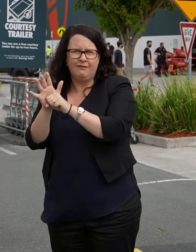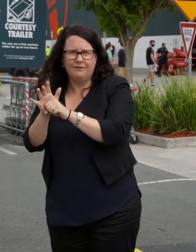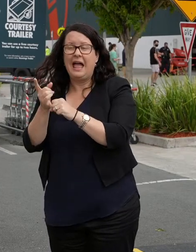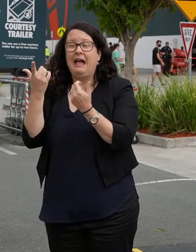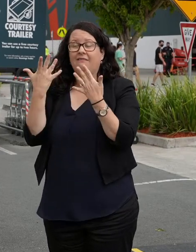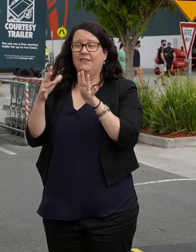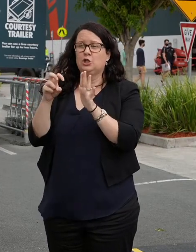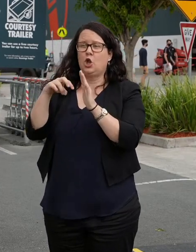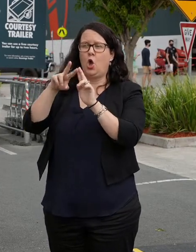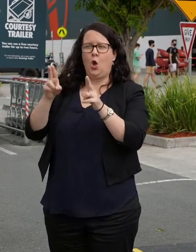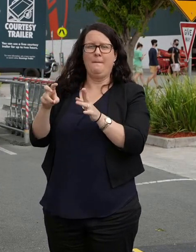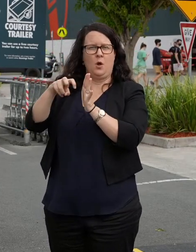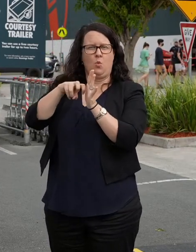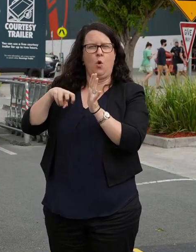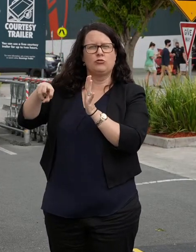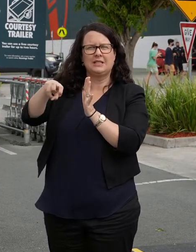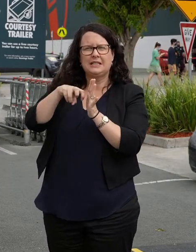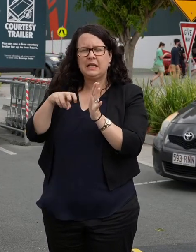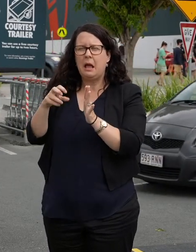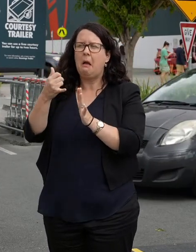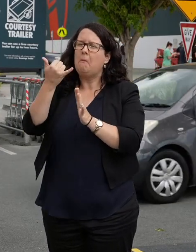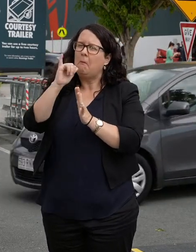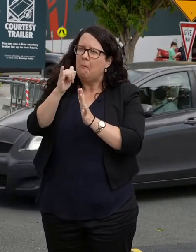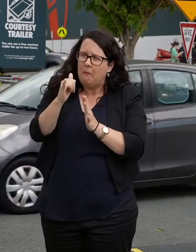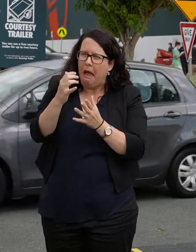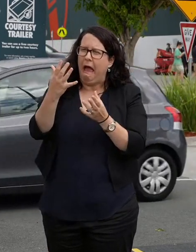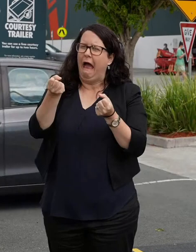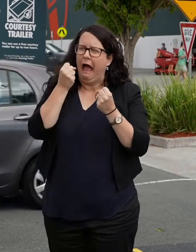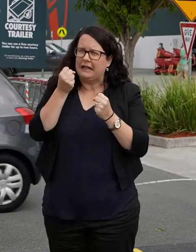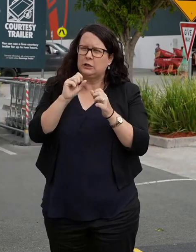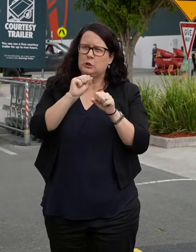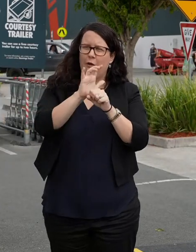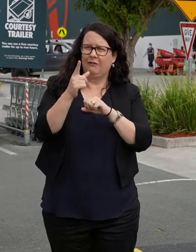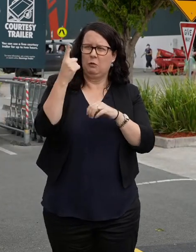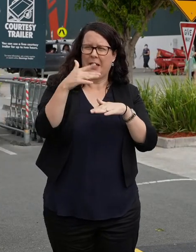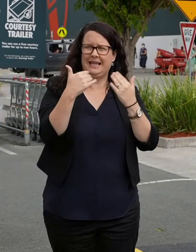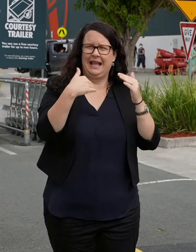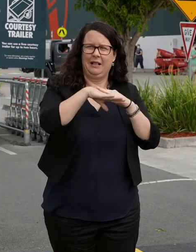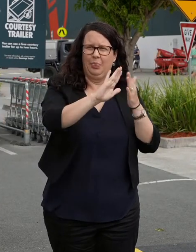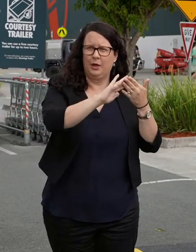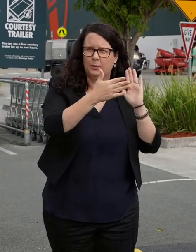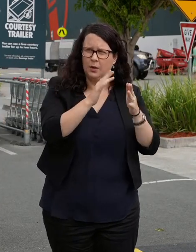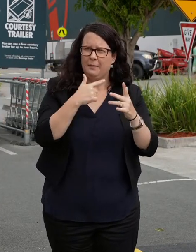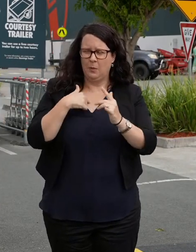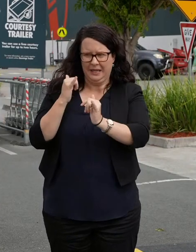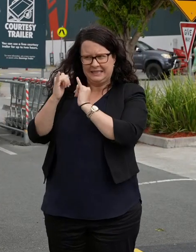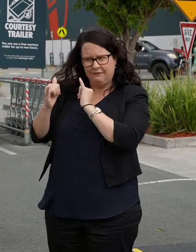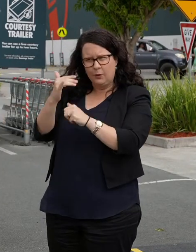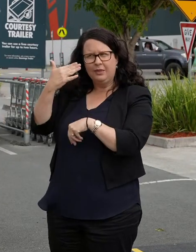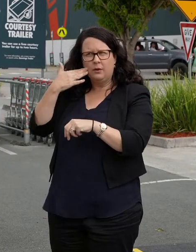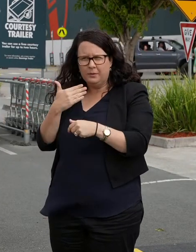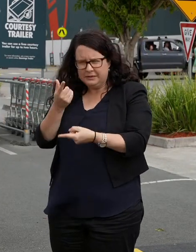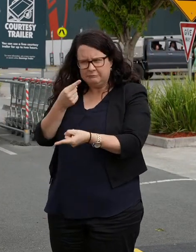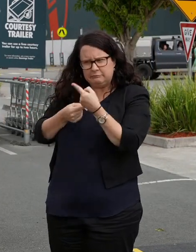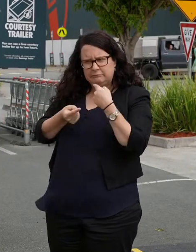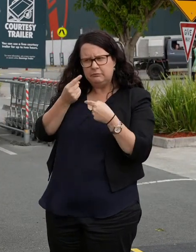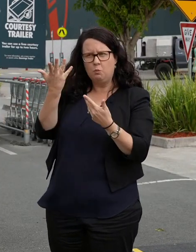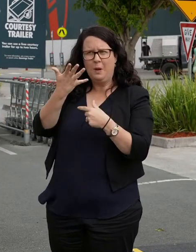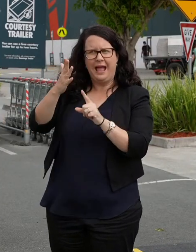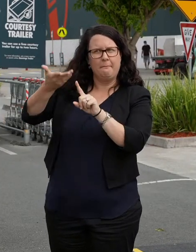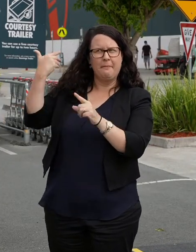home quarantine. Likely to have been potentially infectious in the community for one day, but the interviews are happening this morning and we'll get more detail on that